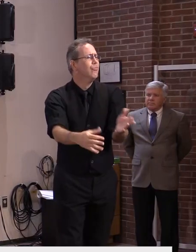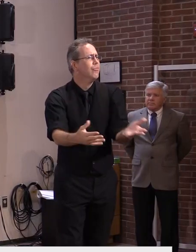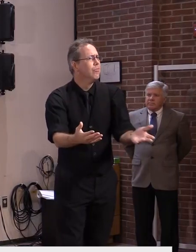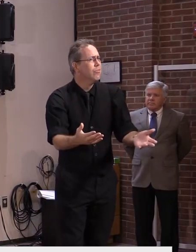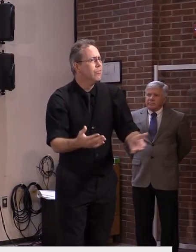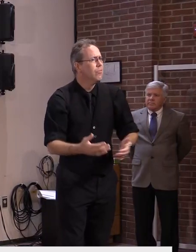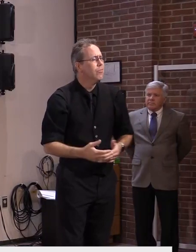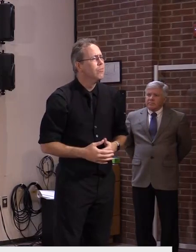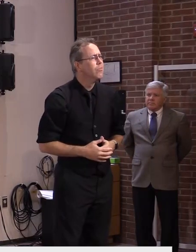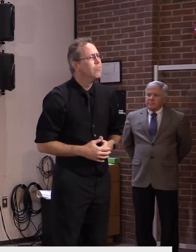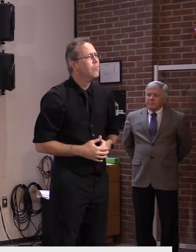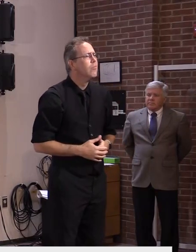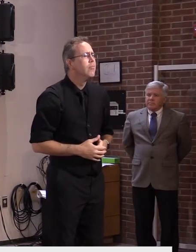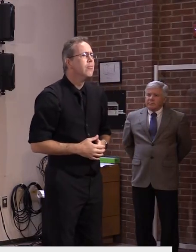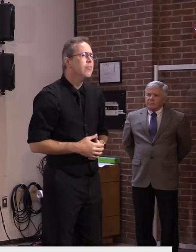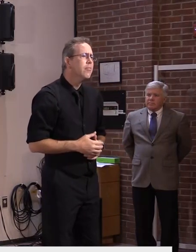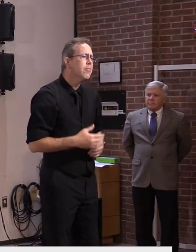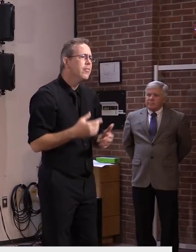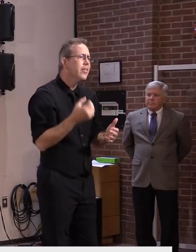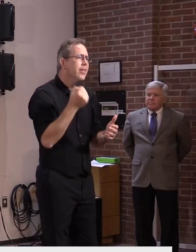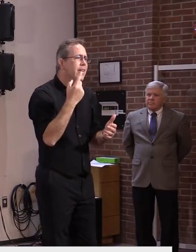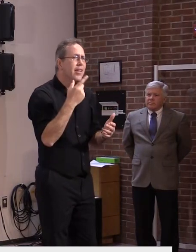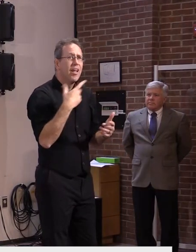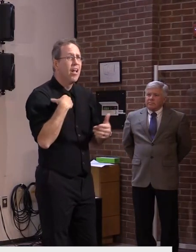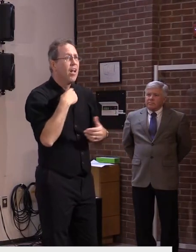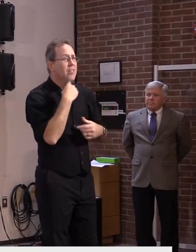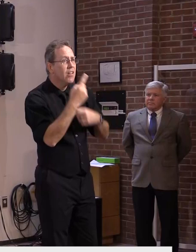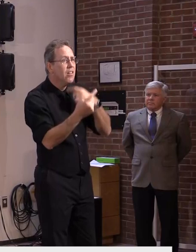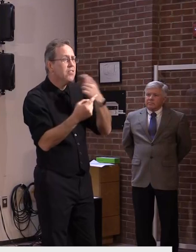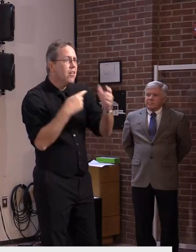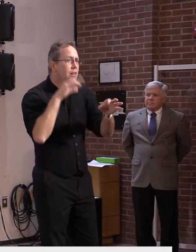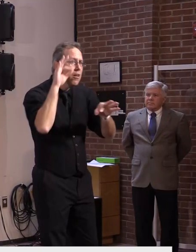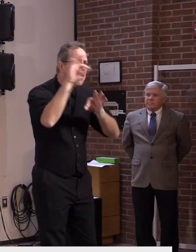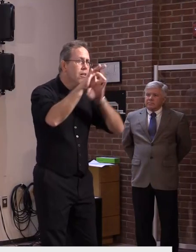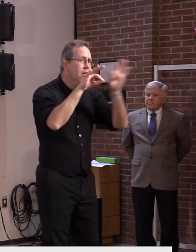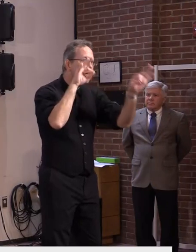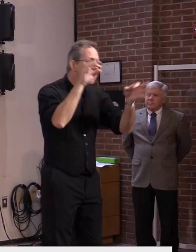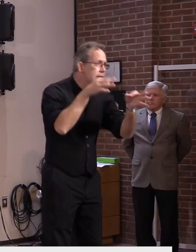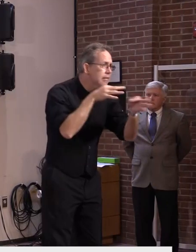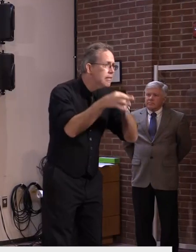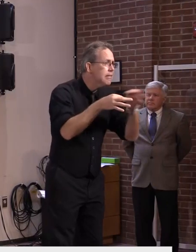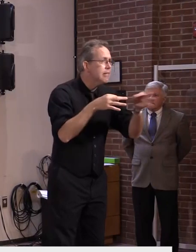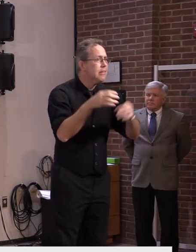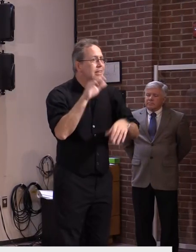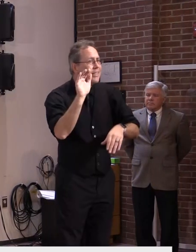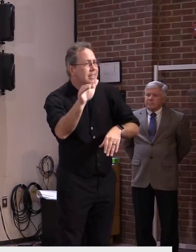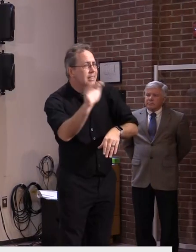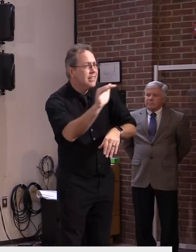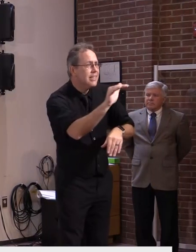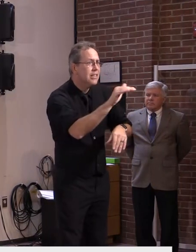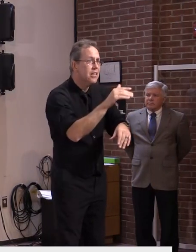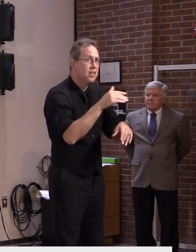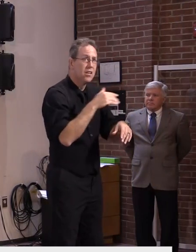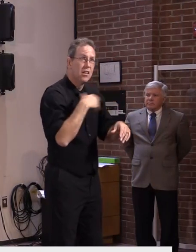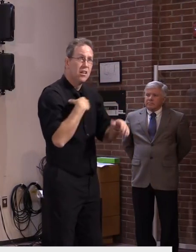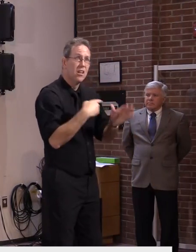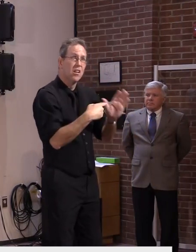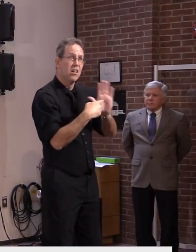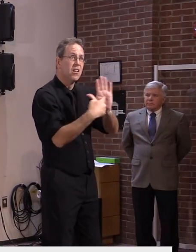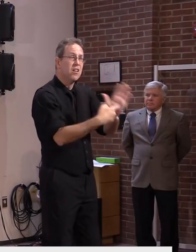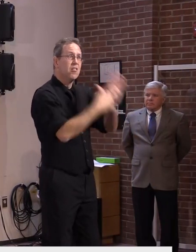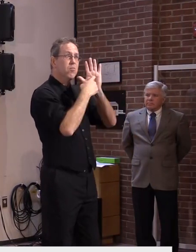that or us mandating that is going to get one single person to wear a mask that doesn't want to wear a